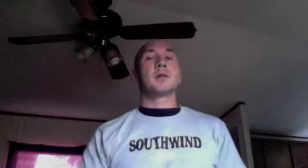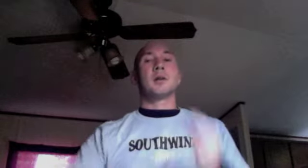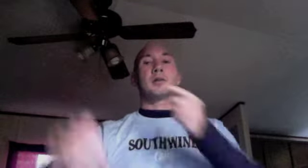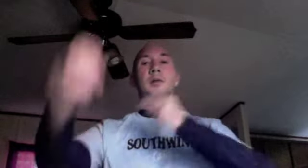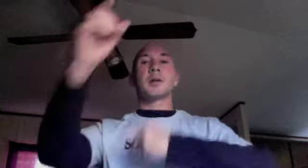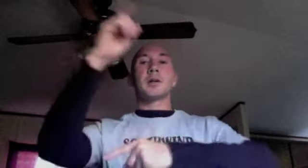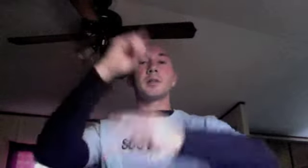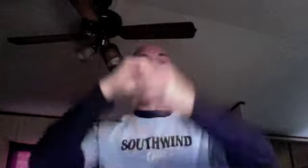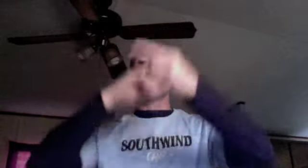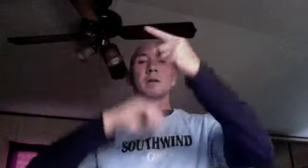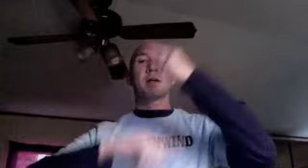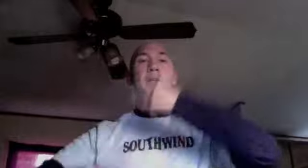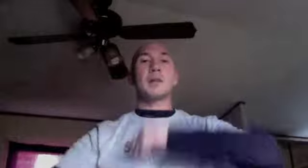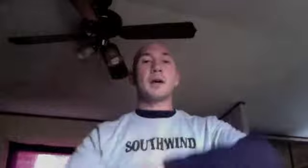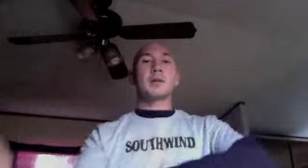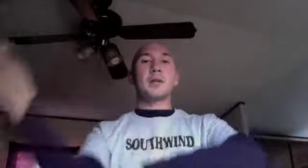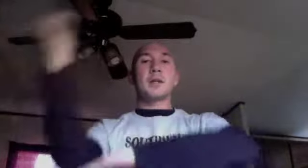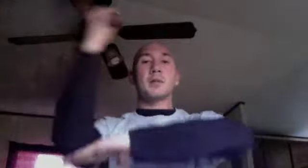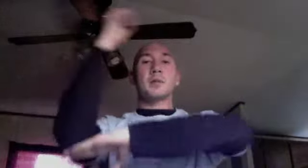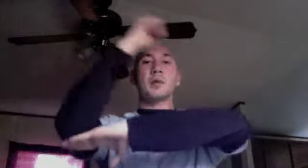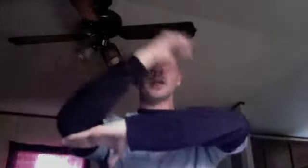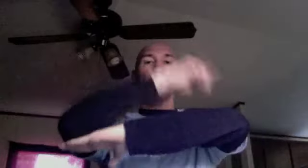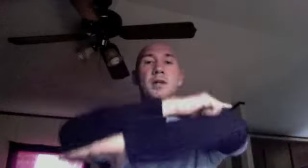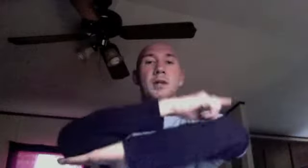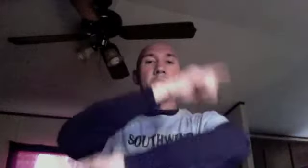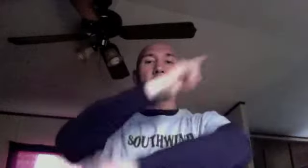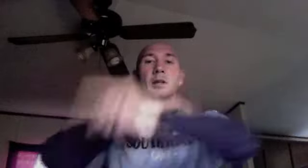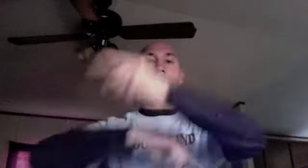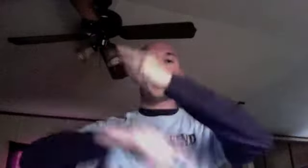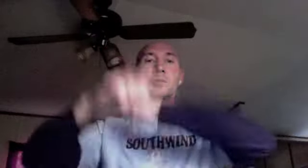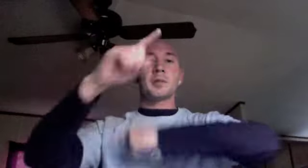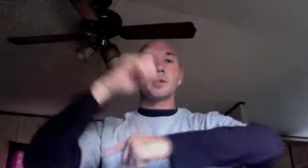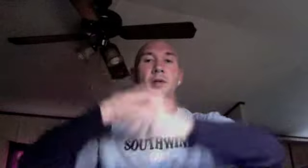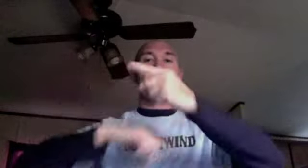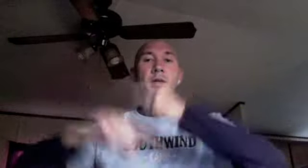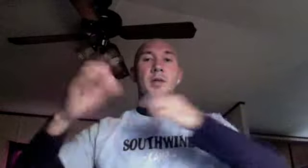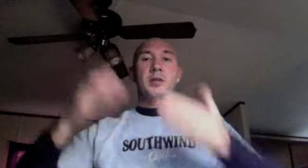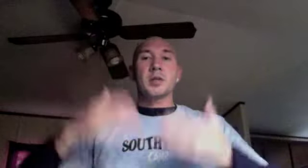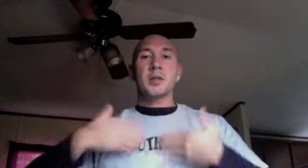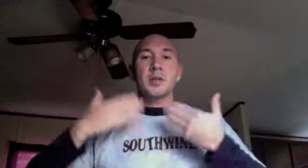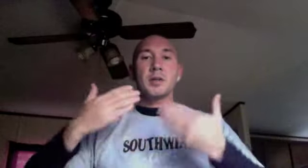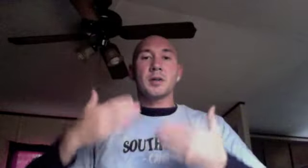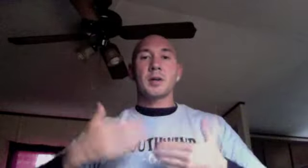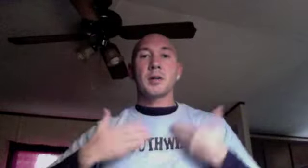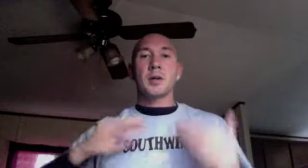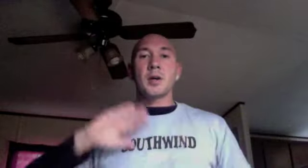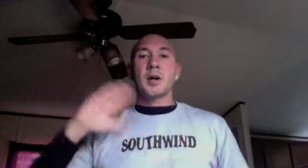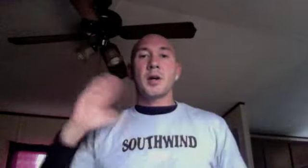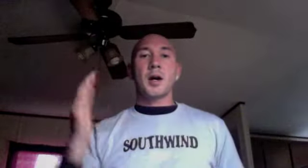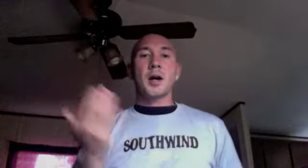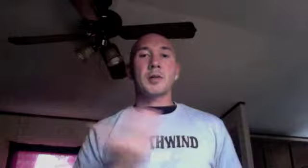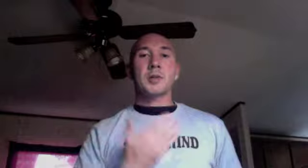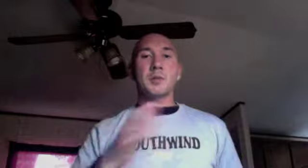O come, thou dayspring, come, cheer our